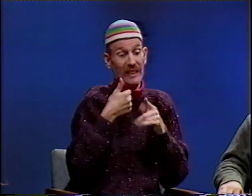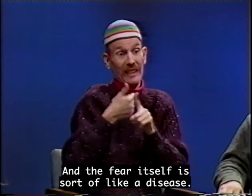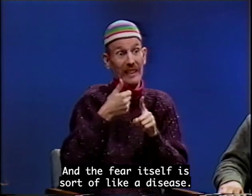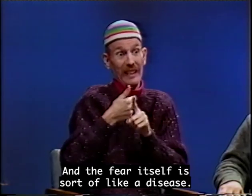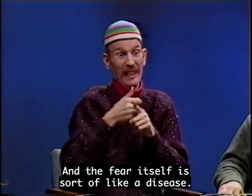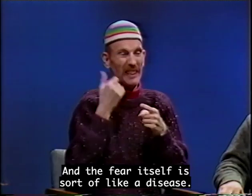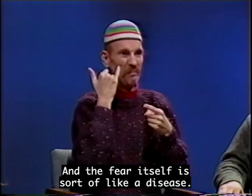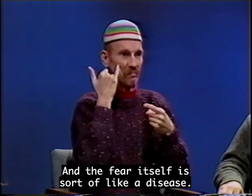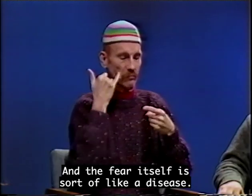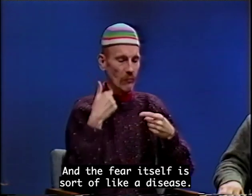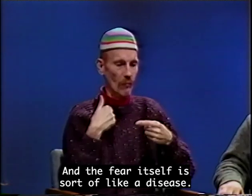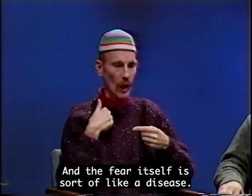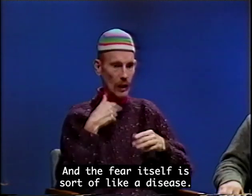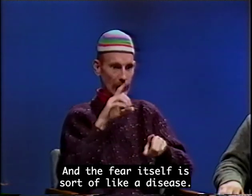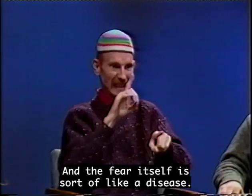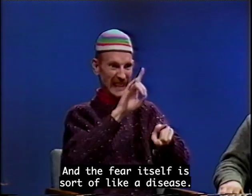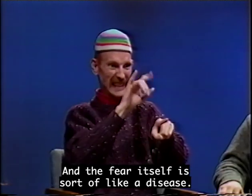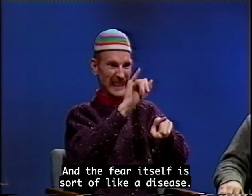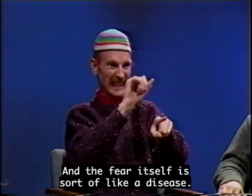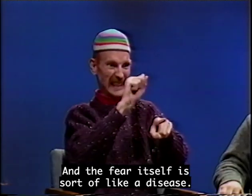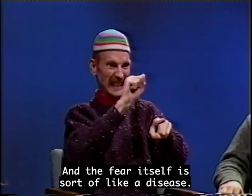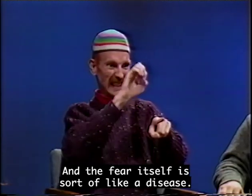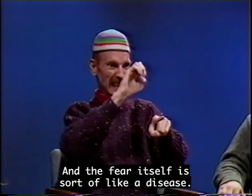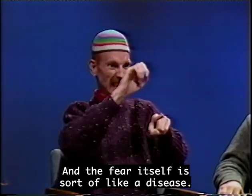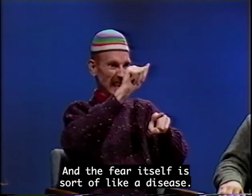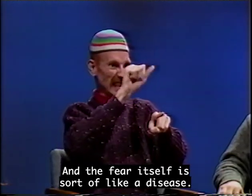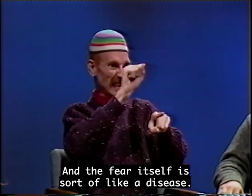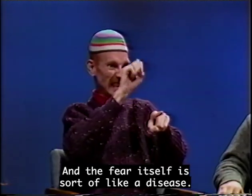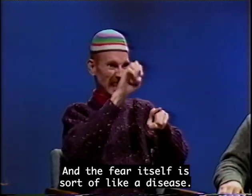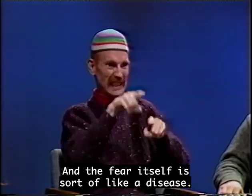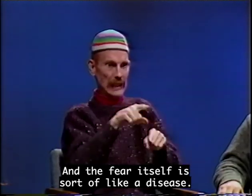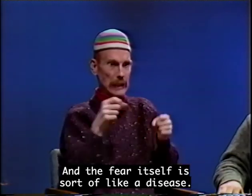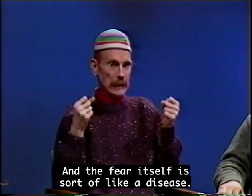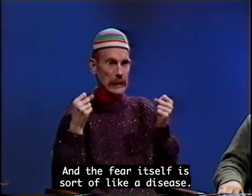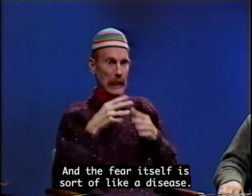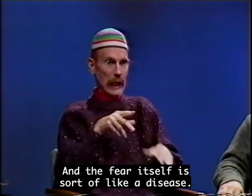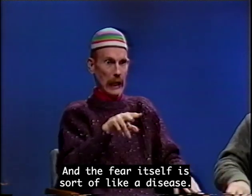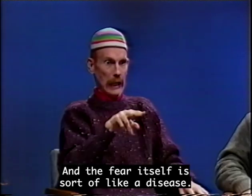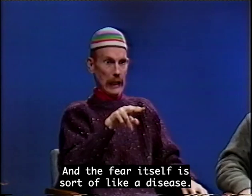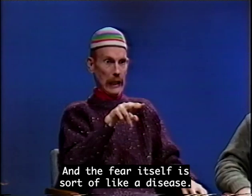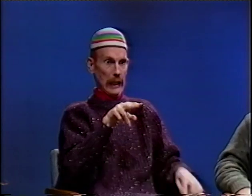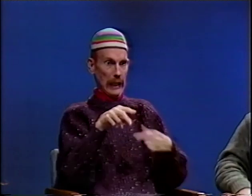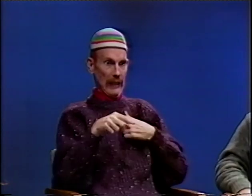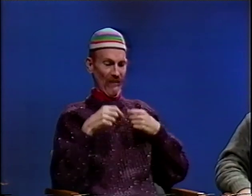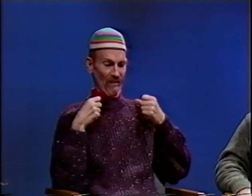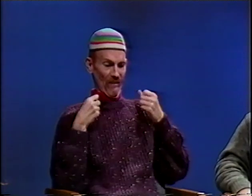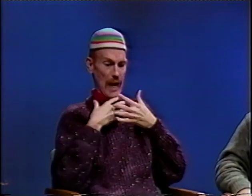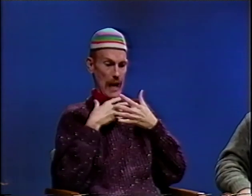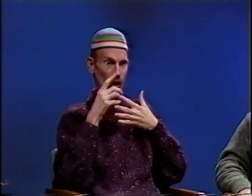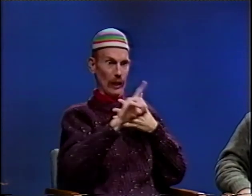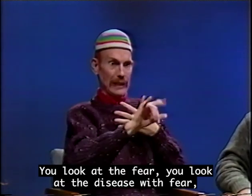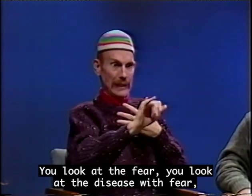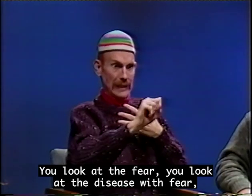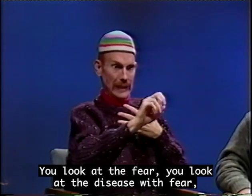And the fear itself is sort of like a disease. You look at the